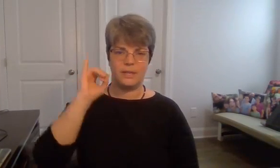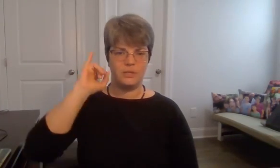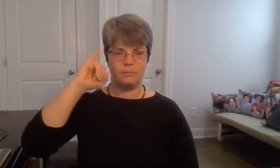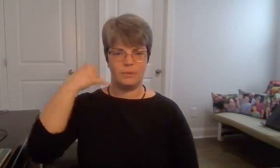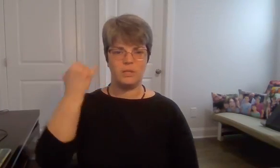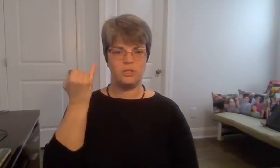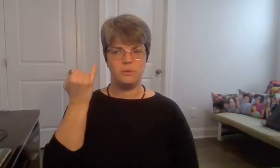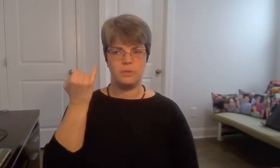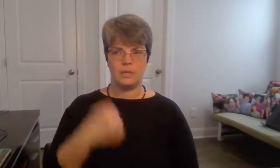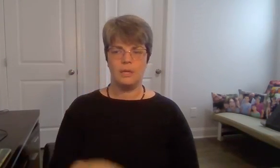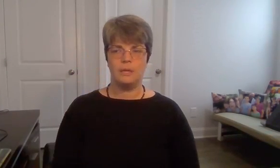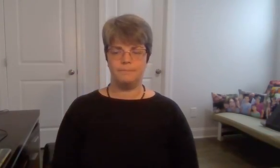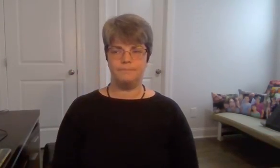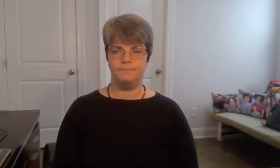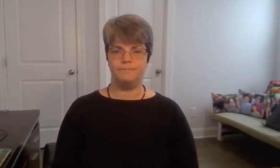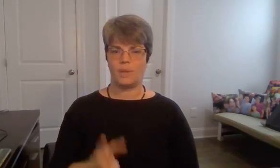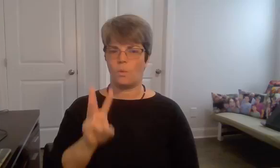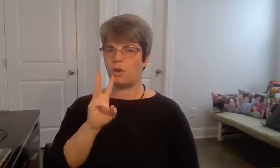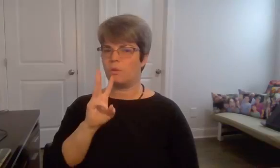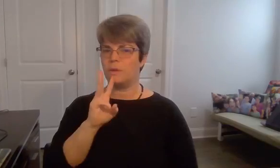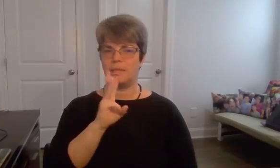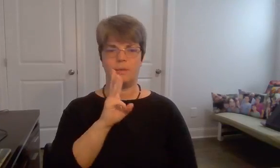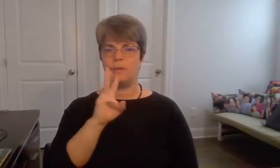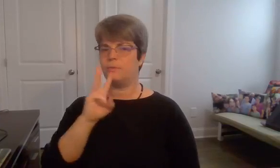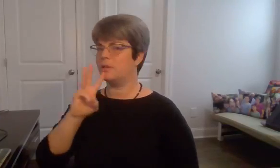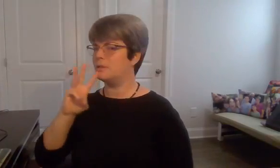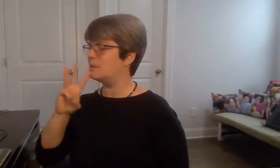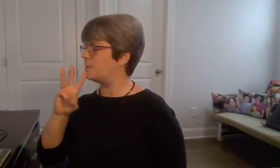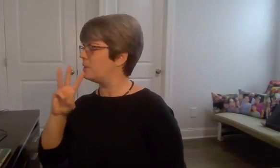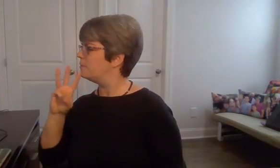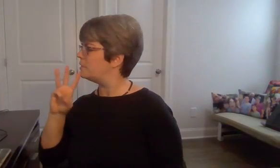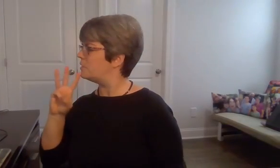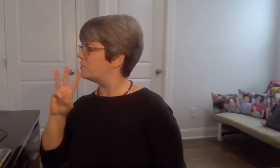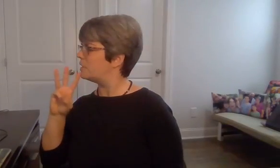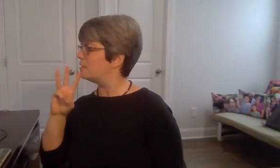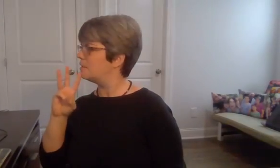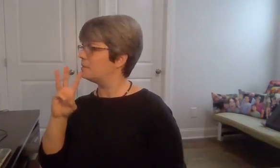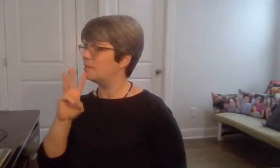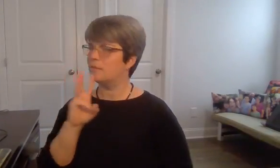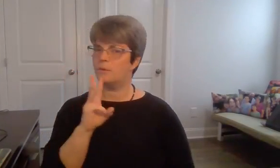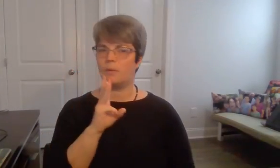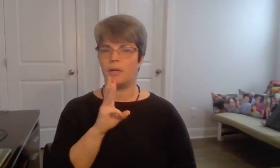too, but juice. Water, we did that one where it's a W to your chin. Water.